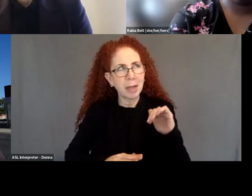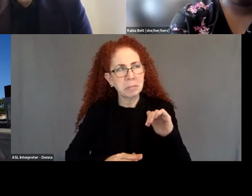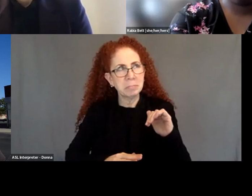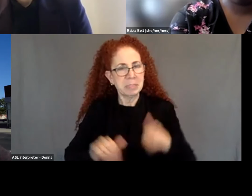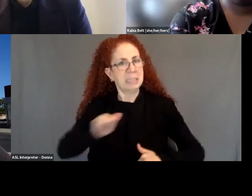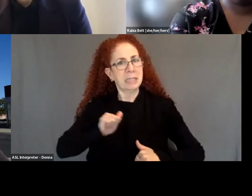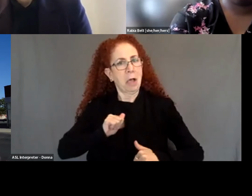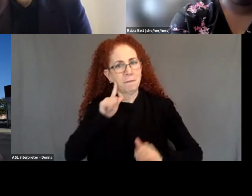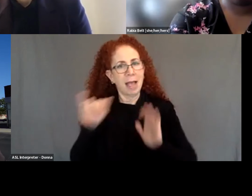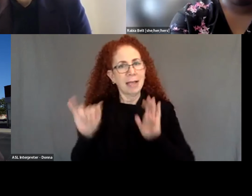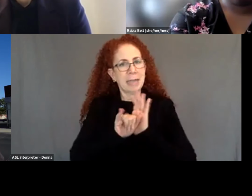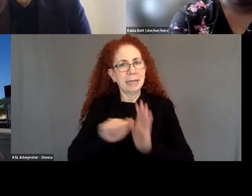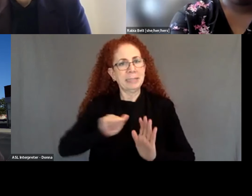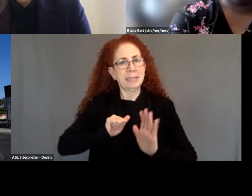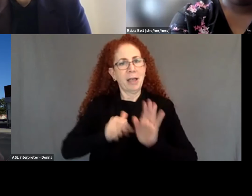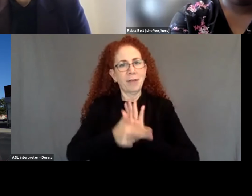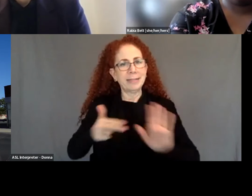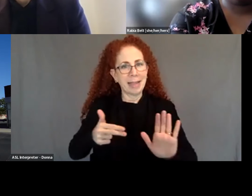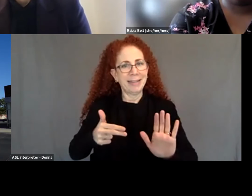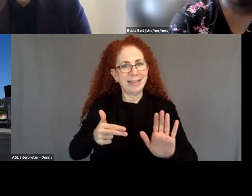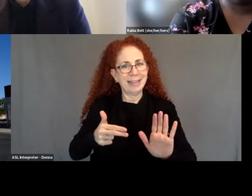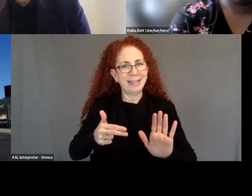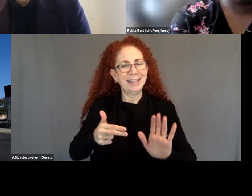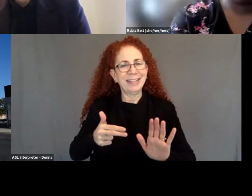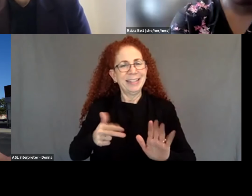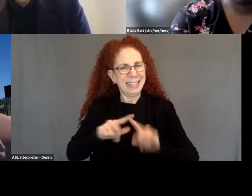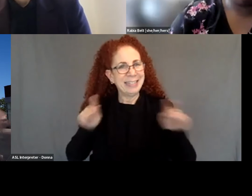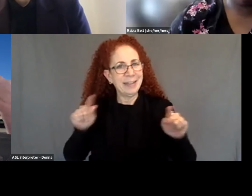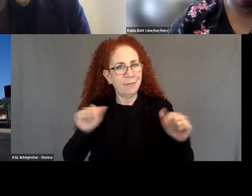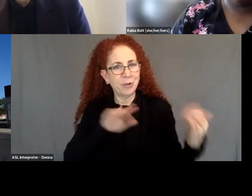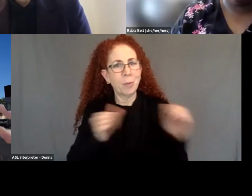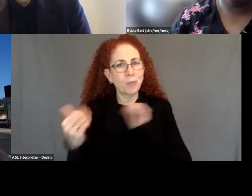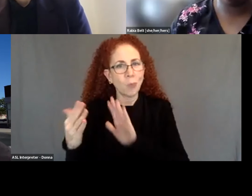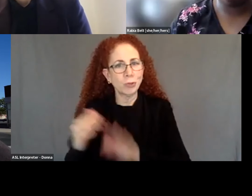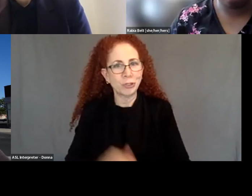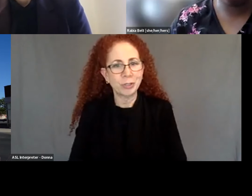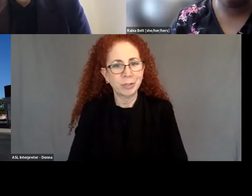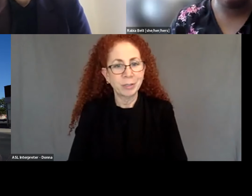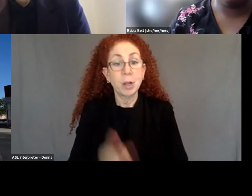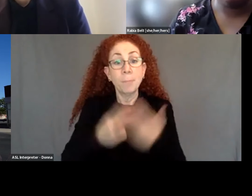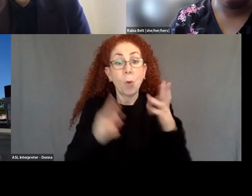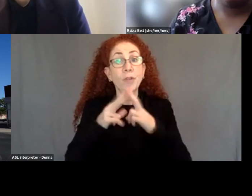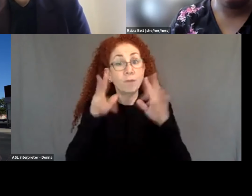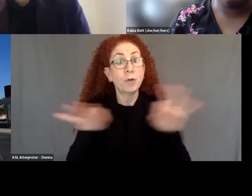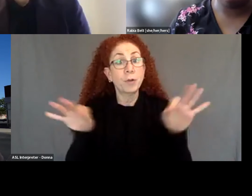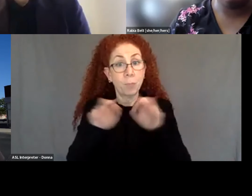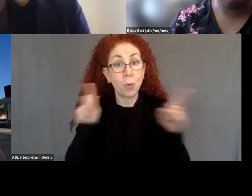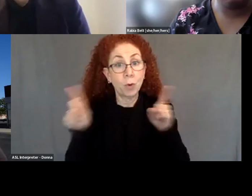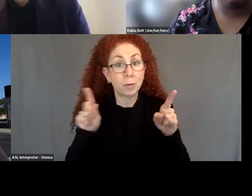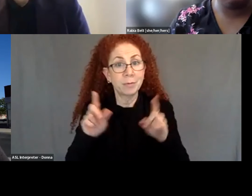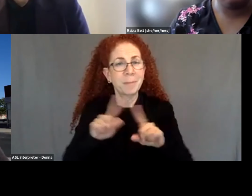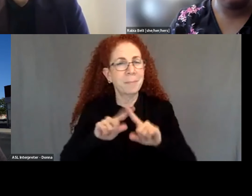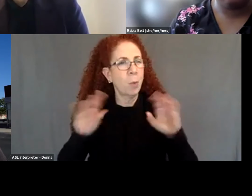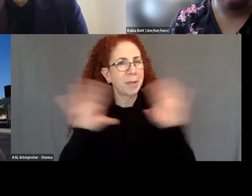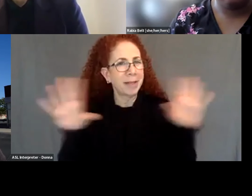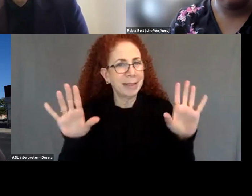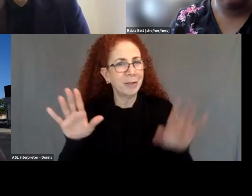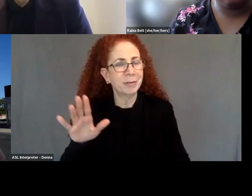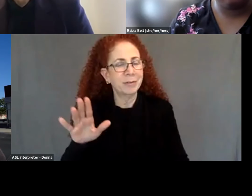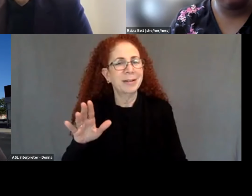bottom-up perspective on how people identify themselves. I think the two approaches are both very important, but I want to just be upfront about